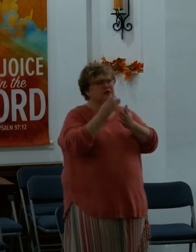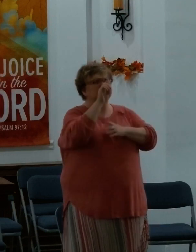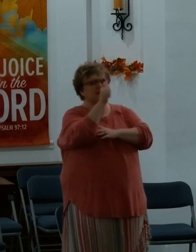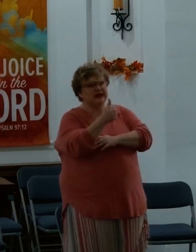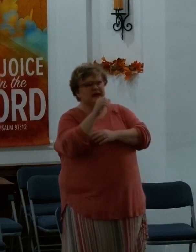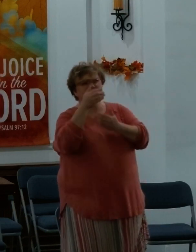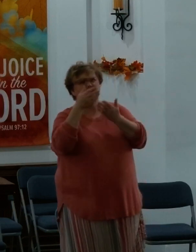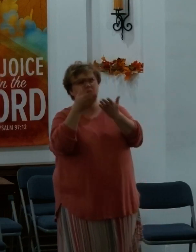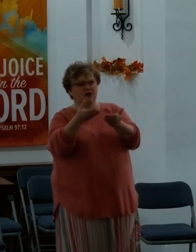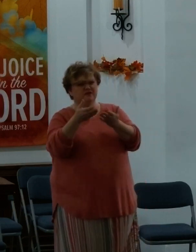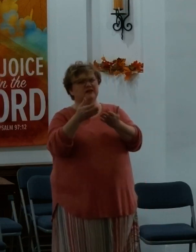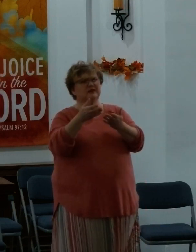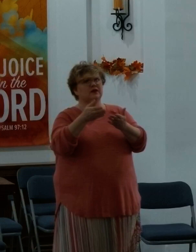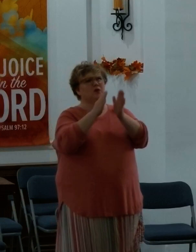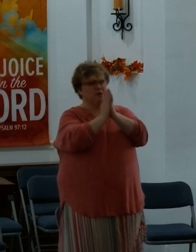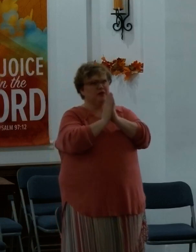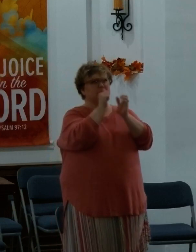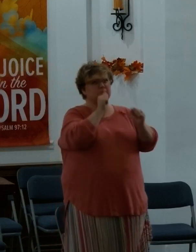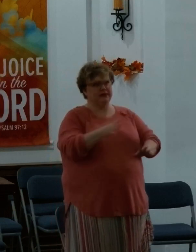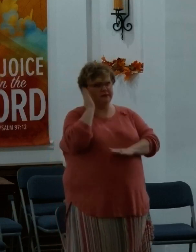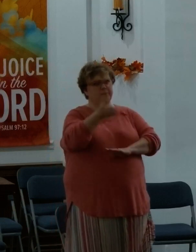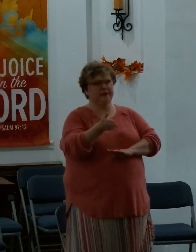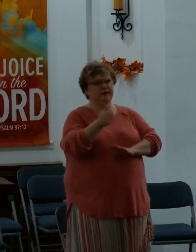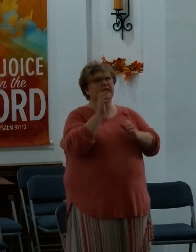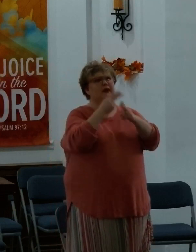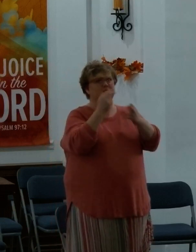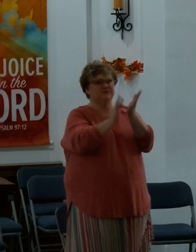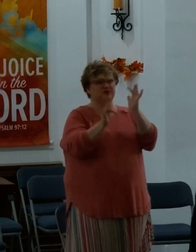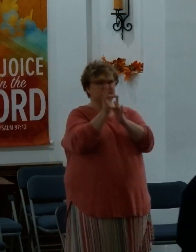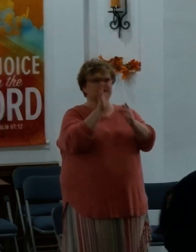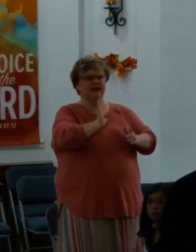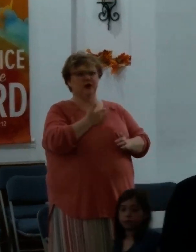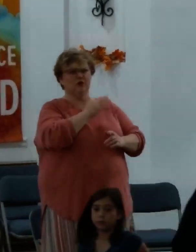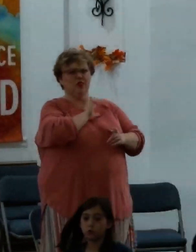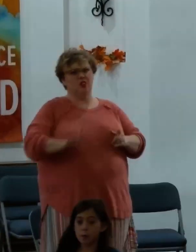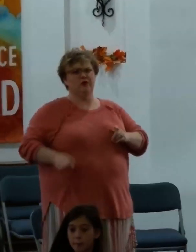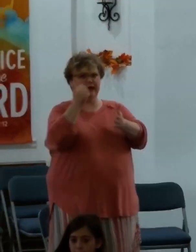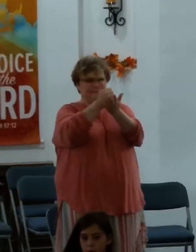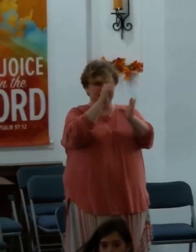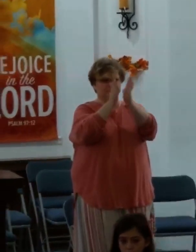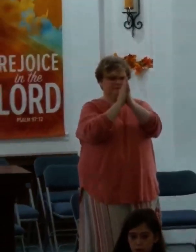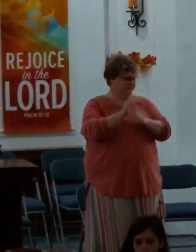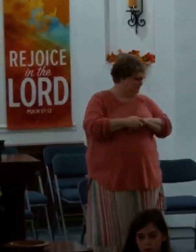will bless them in the name of Jesus our Lord. Amen. Thank you, boys and girls. Thank you, thank you.